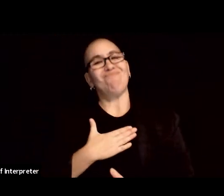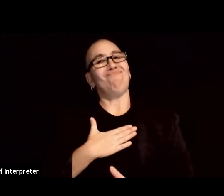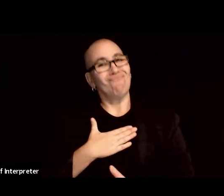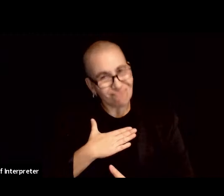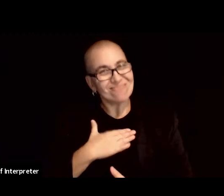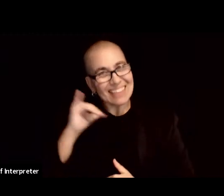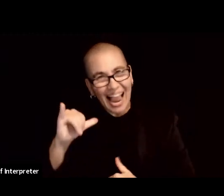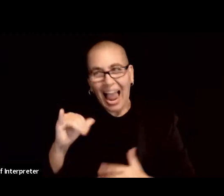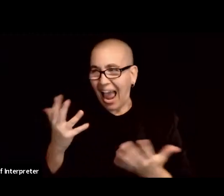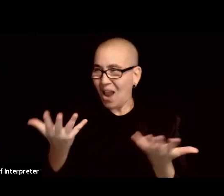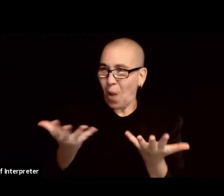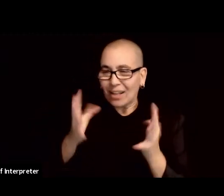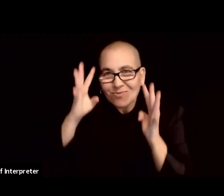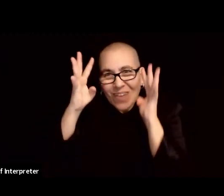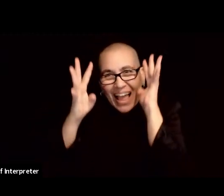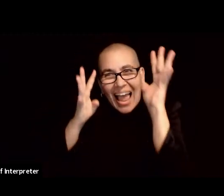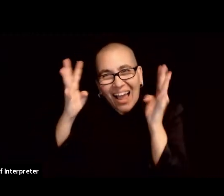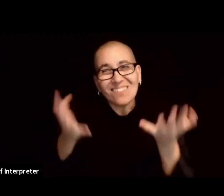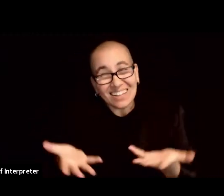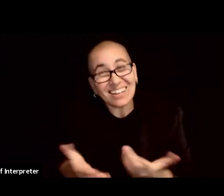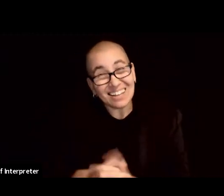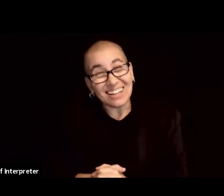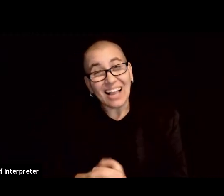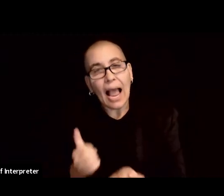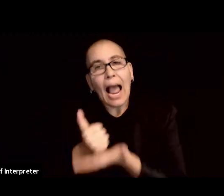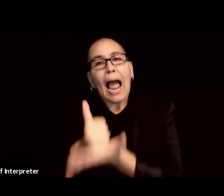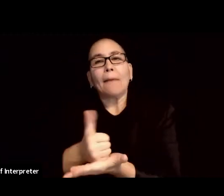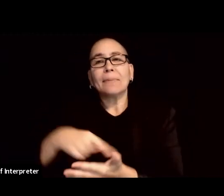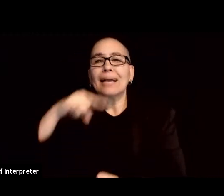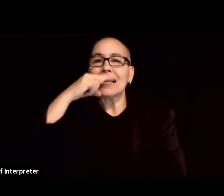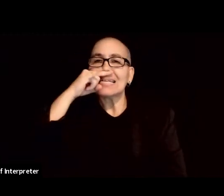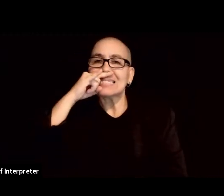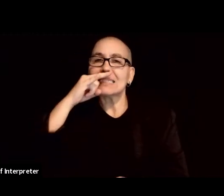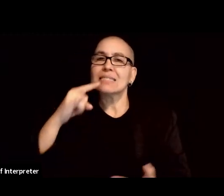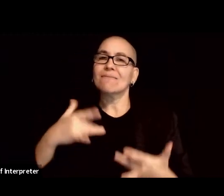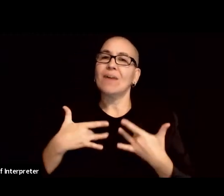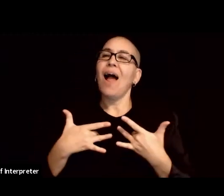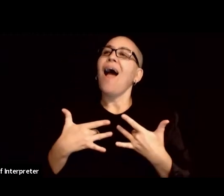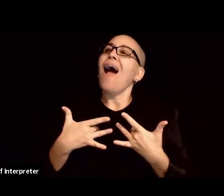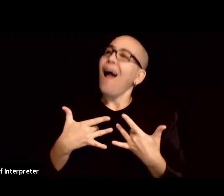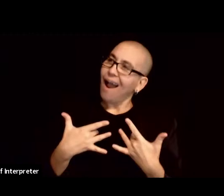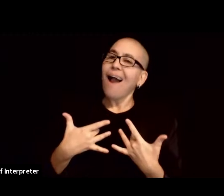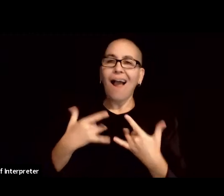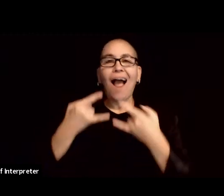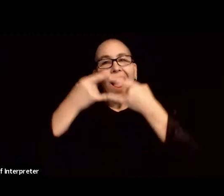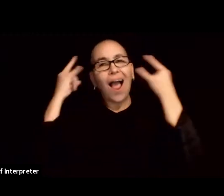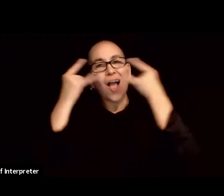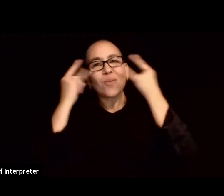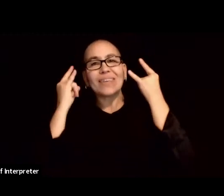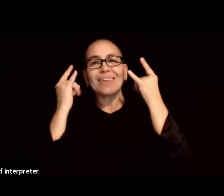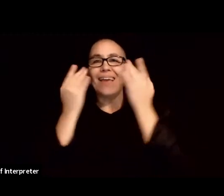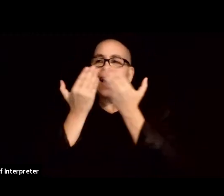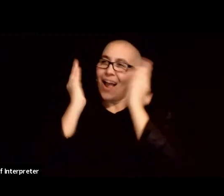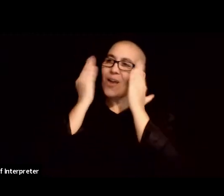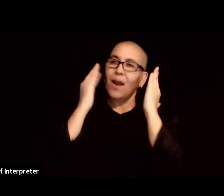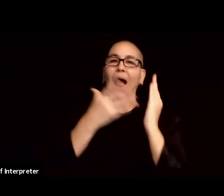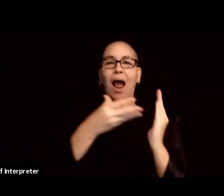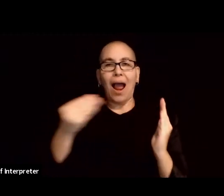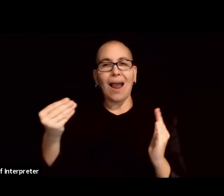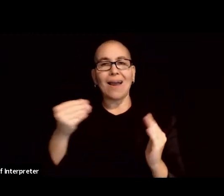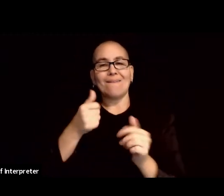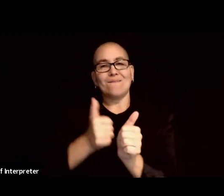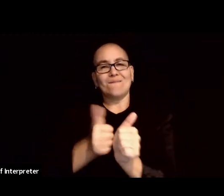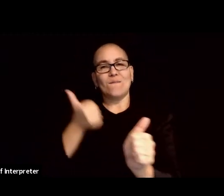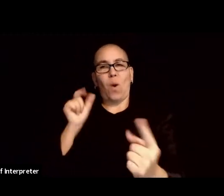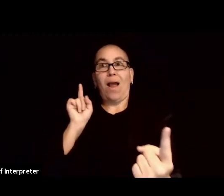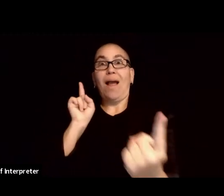trick-or-treating. So when kids would come, they could get their treat through this pipe with contact. The creativity was enormous,